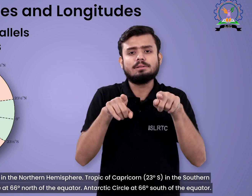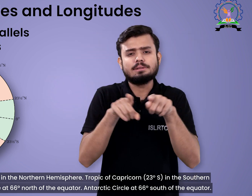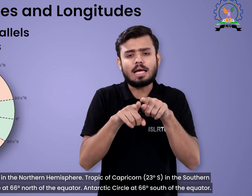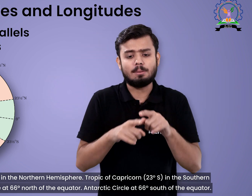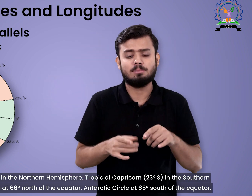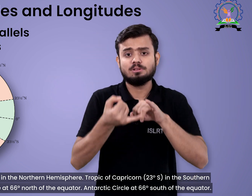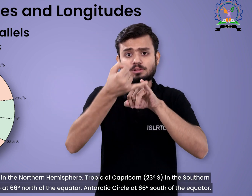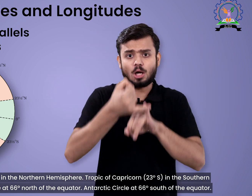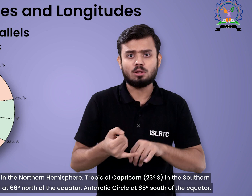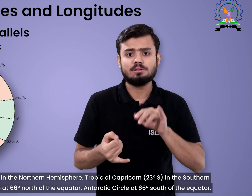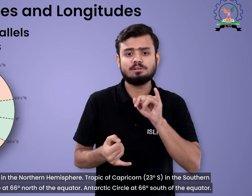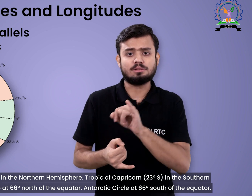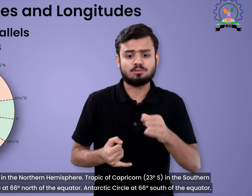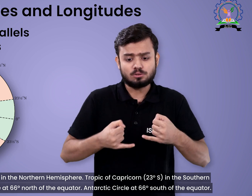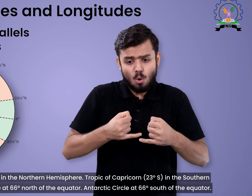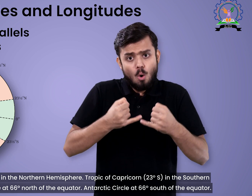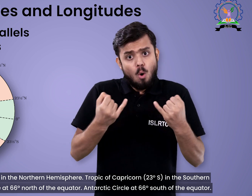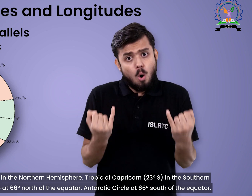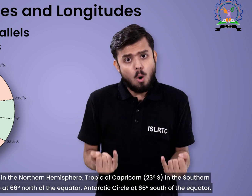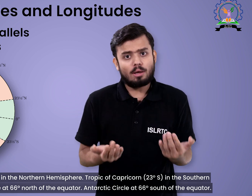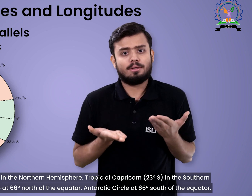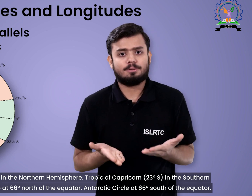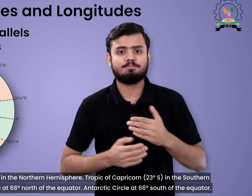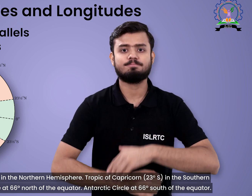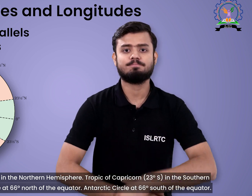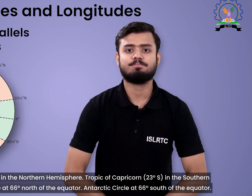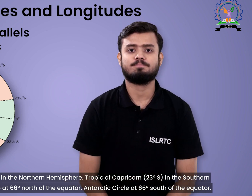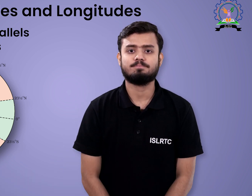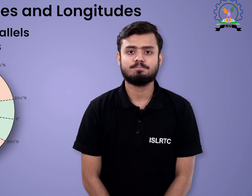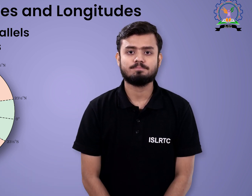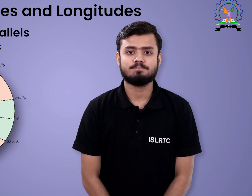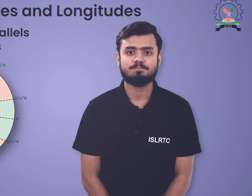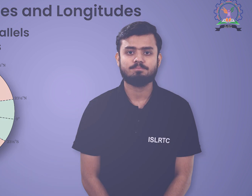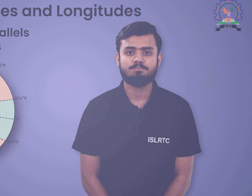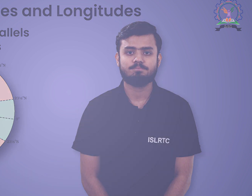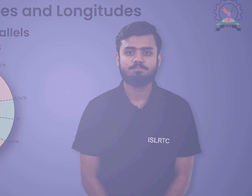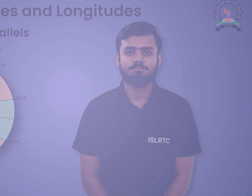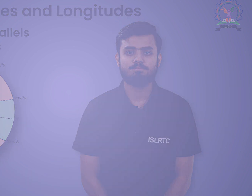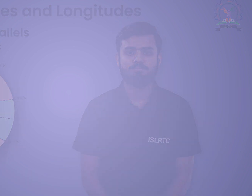Antarctic Circle at 66 degrees south of the equator.